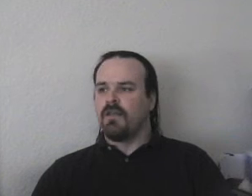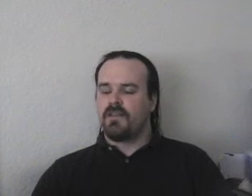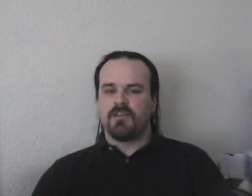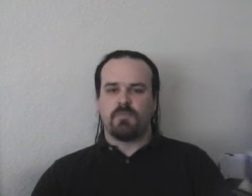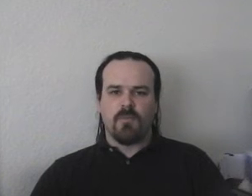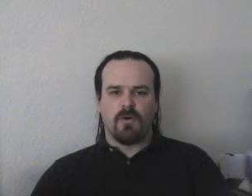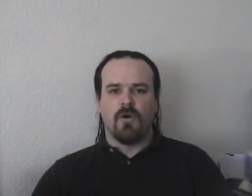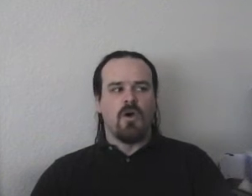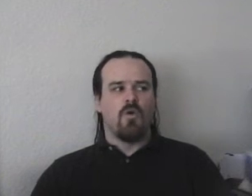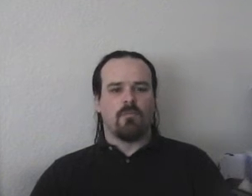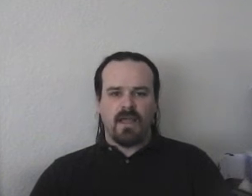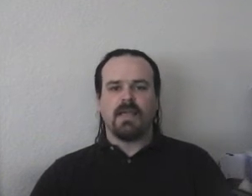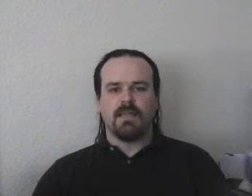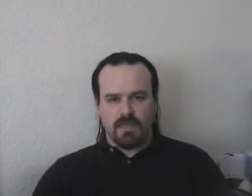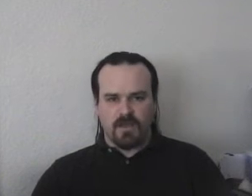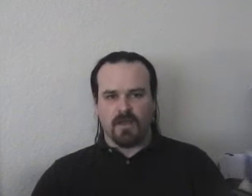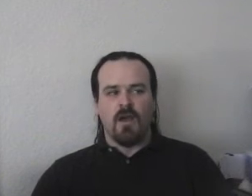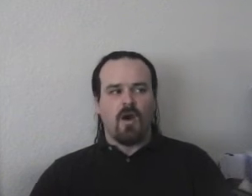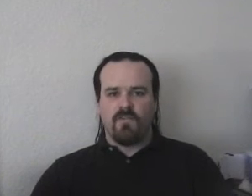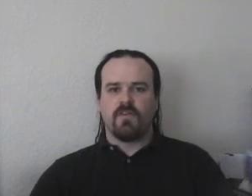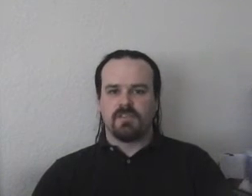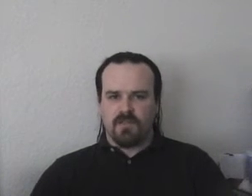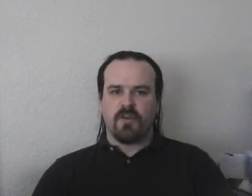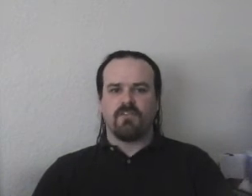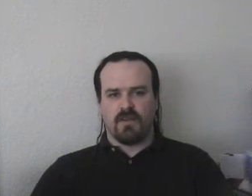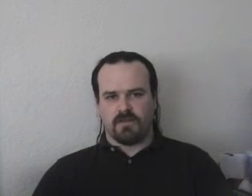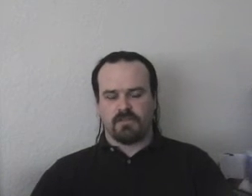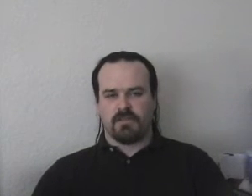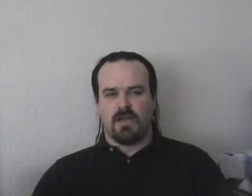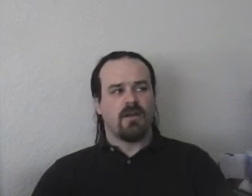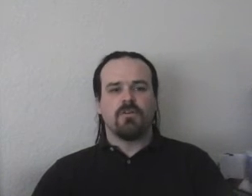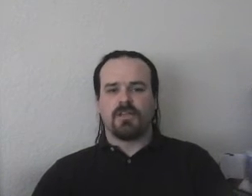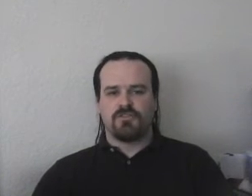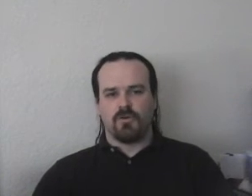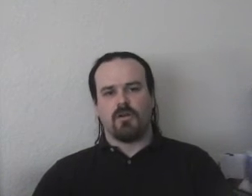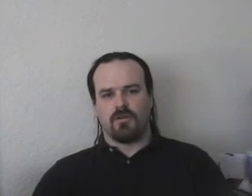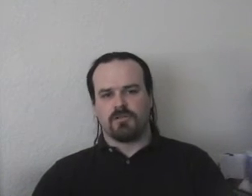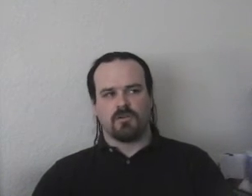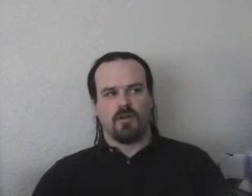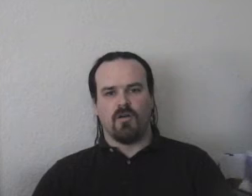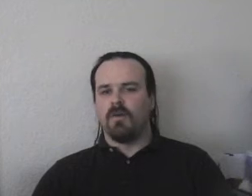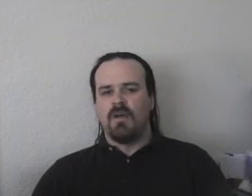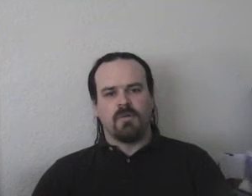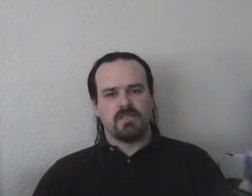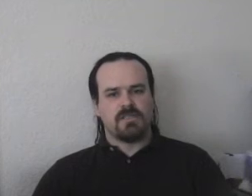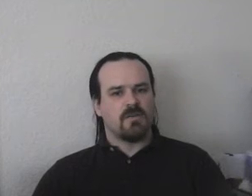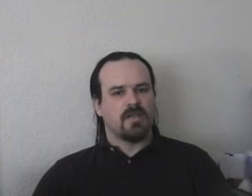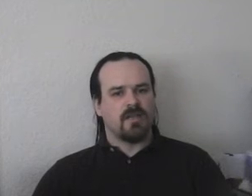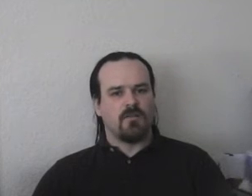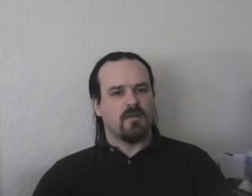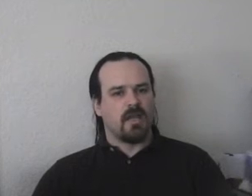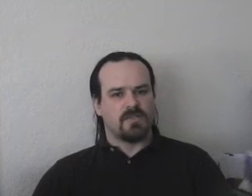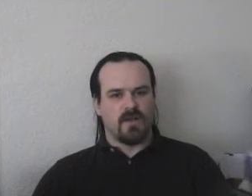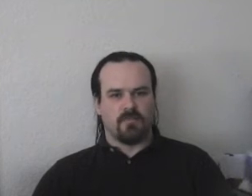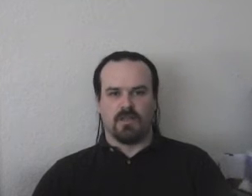that there's people who are making a living off of the suffering of others. I know that that's true all across the globe, but this is something a little bit less fucking